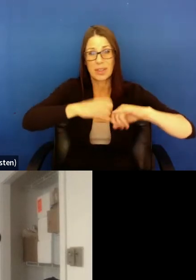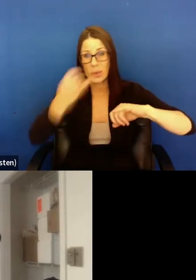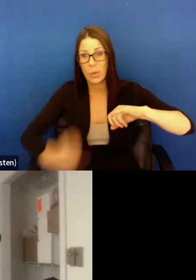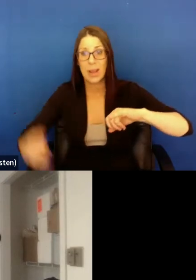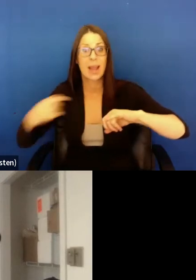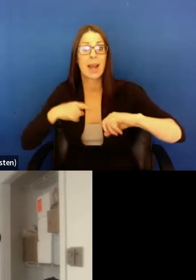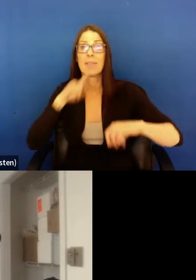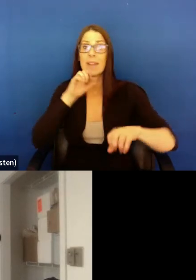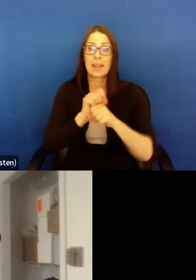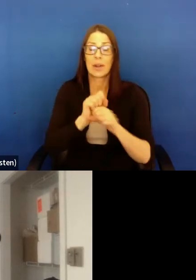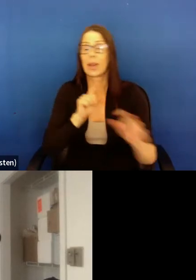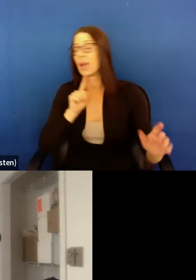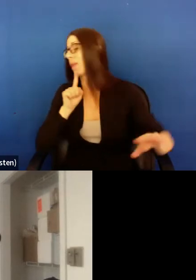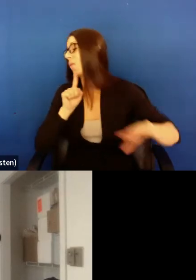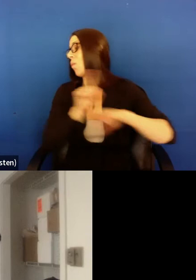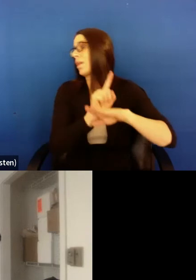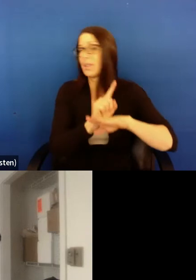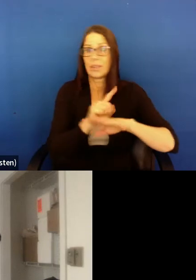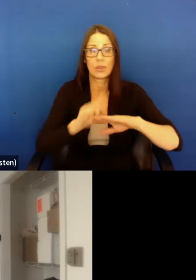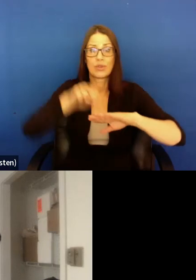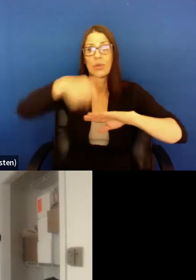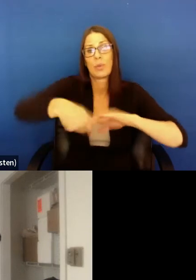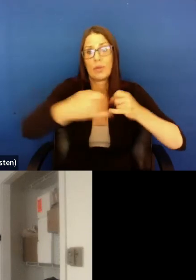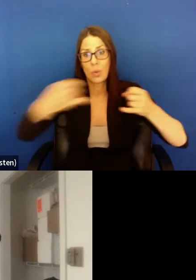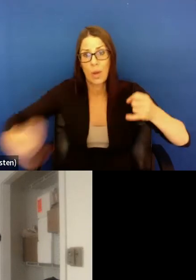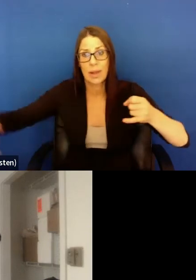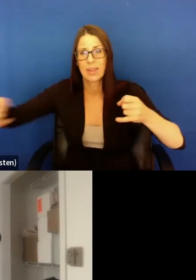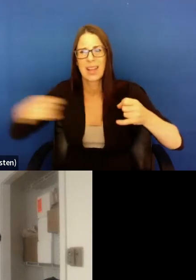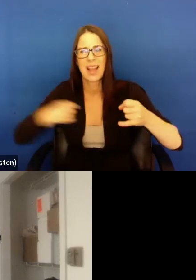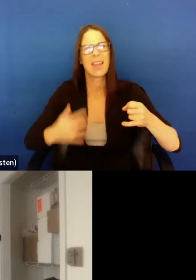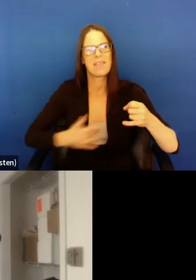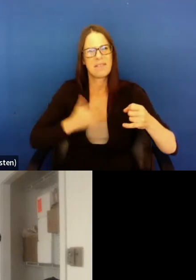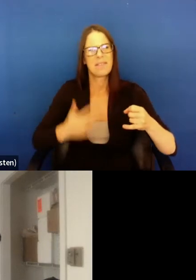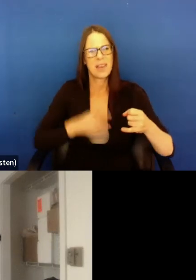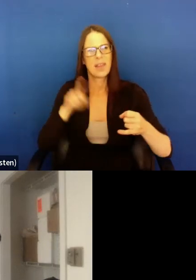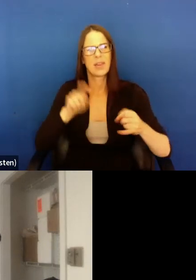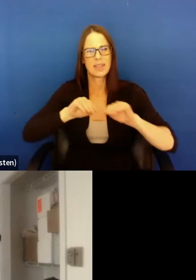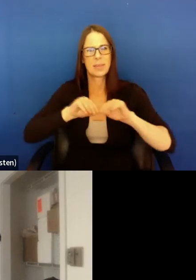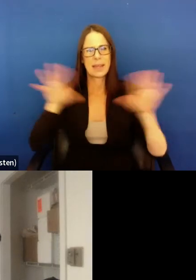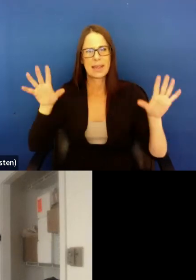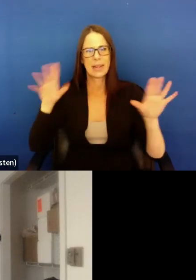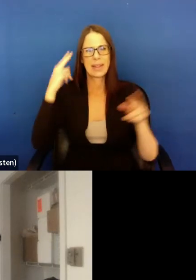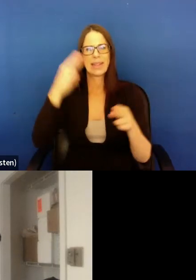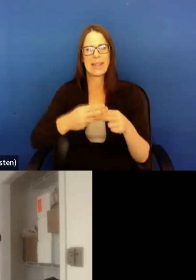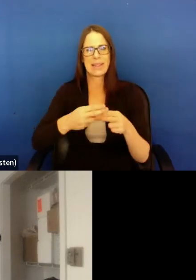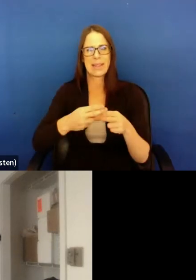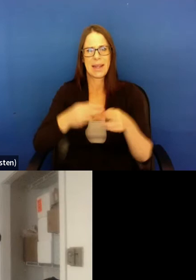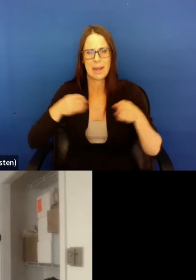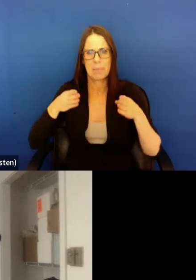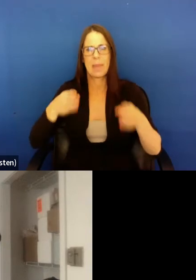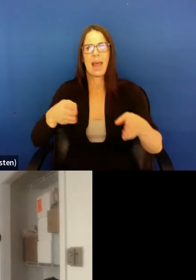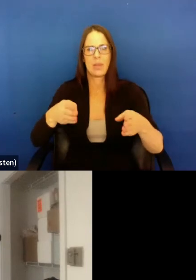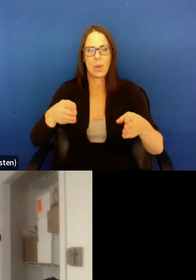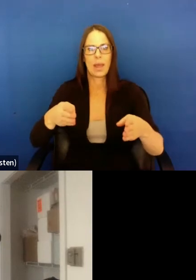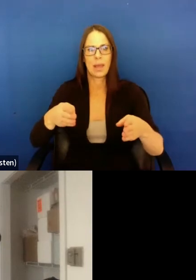into things or tripped over wires. And I feel like there needs to be like a clearly designated pathway from the